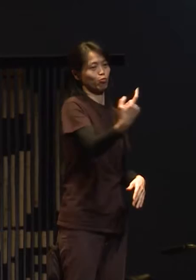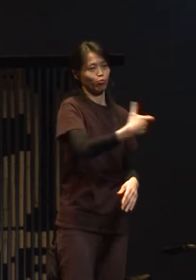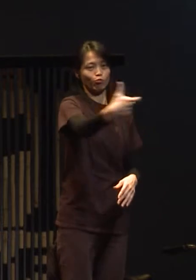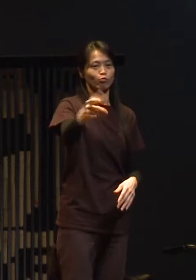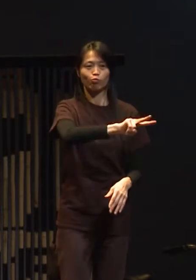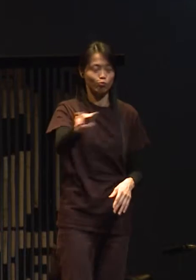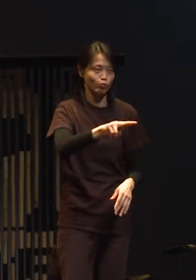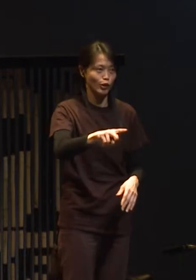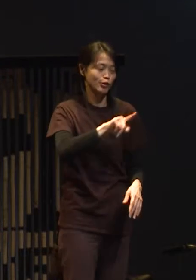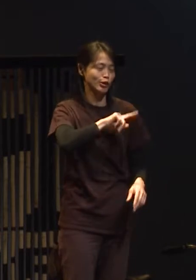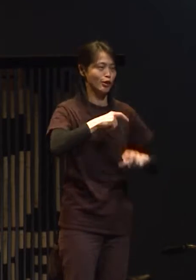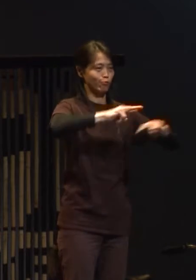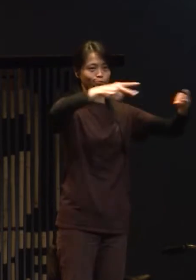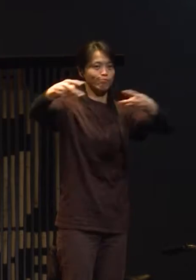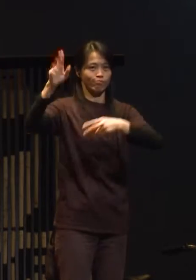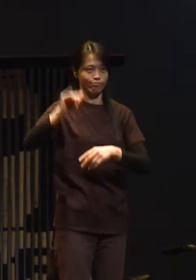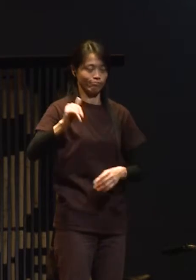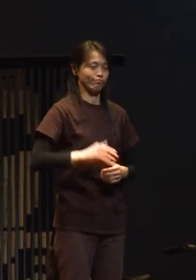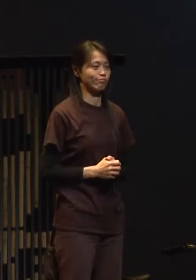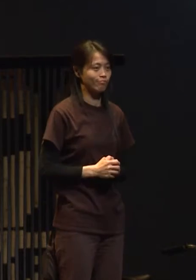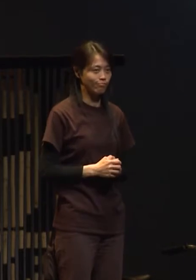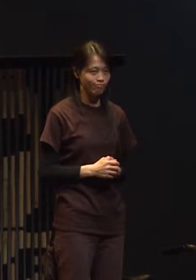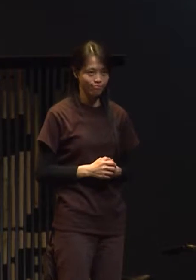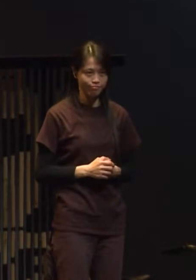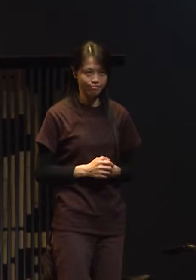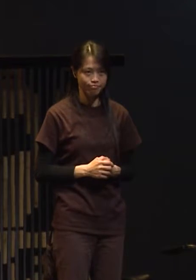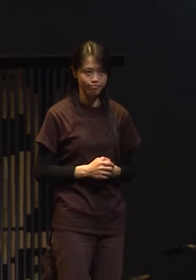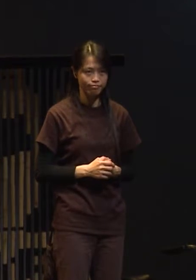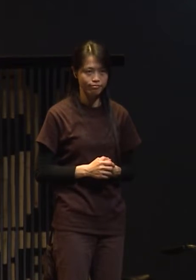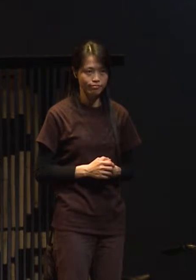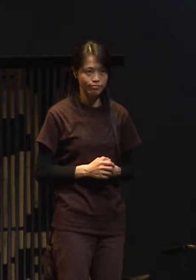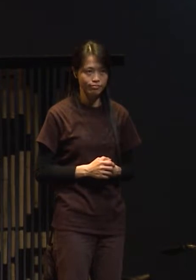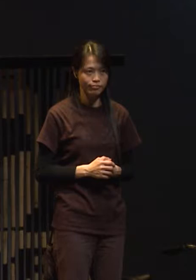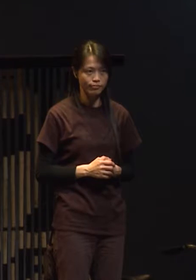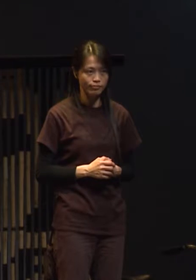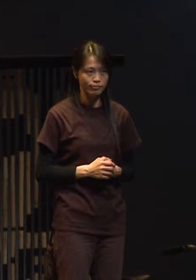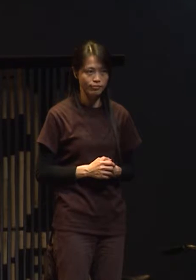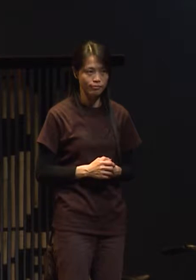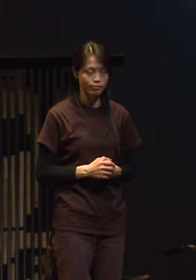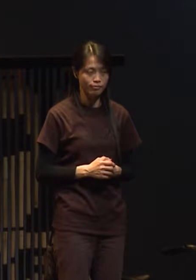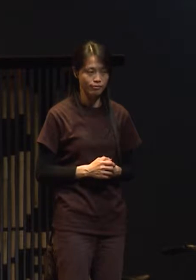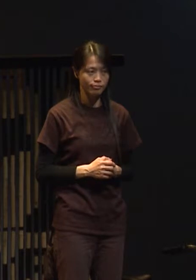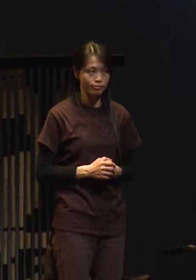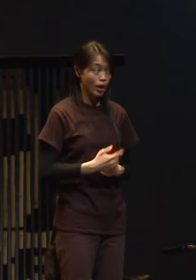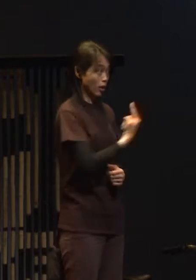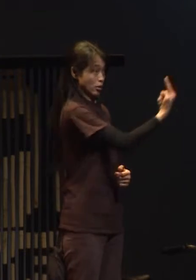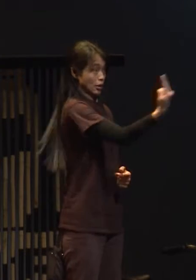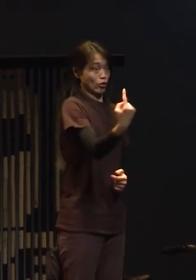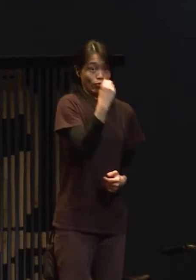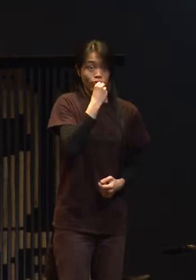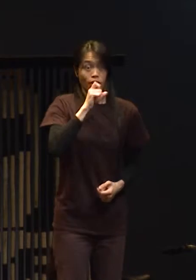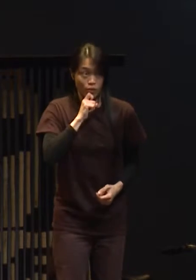society where people aren't starving, where no one's unemployed, where people can start to find their gifts, where we can